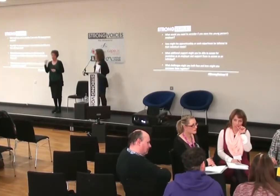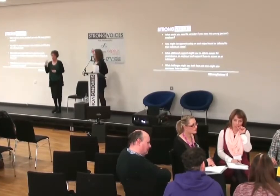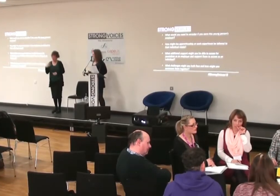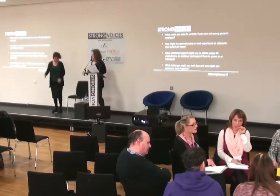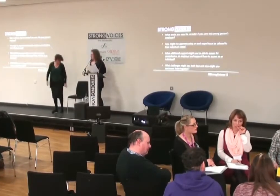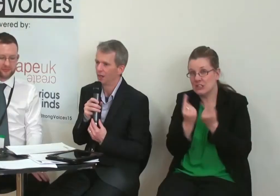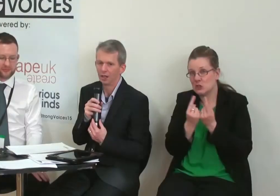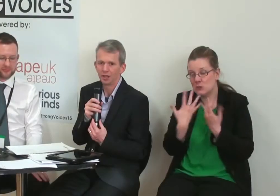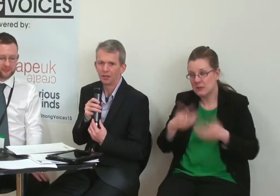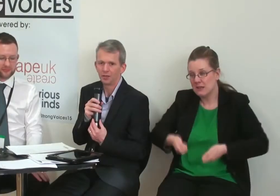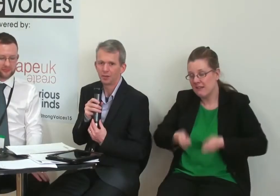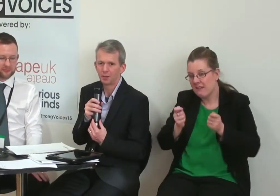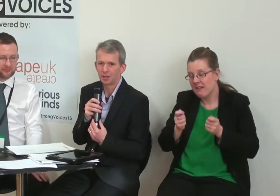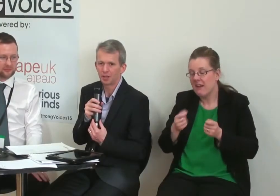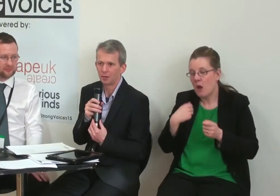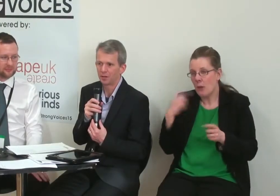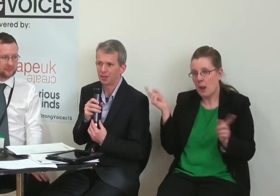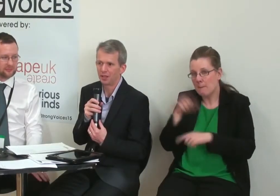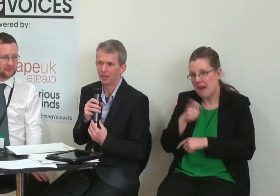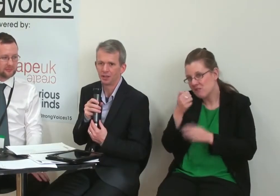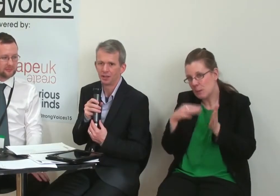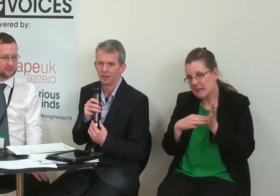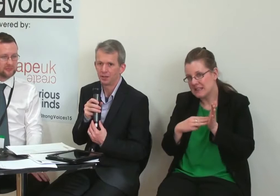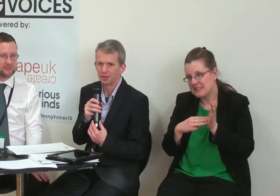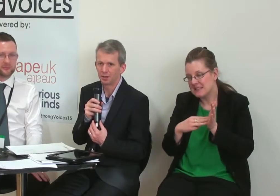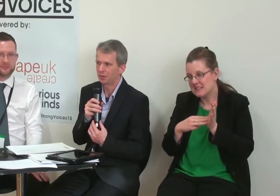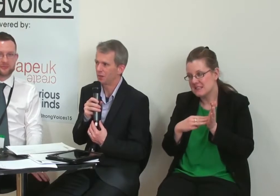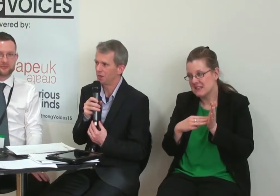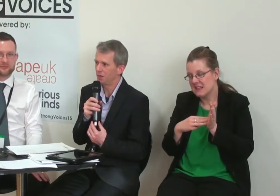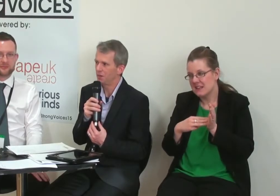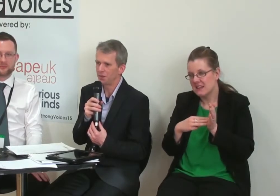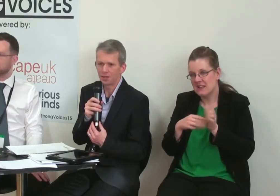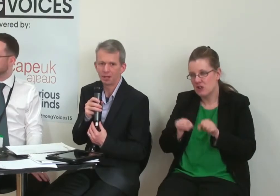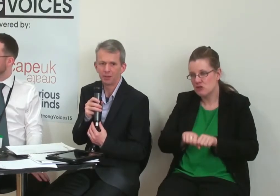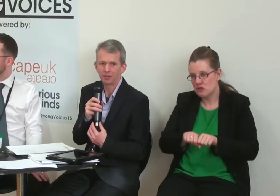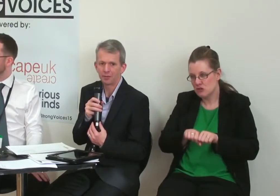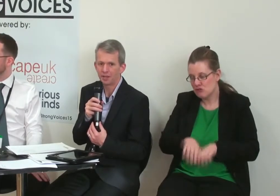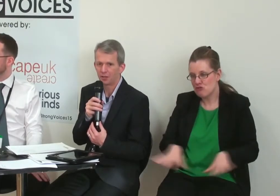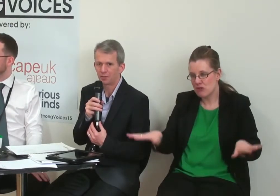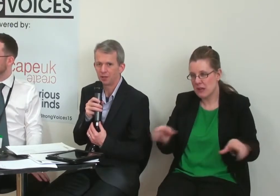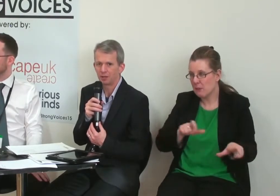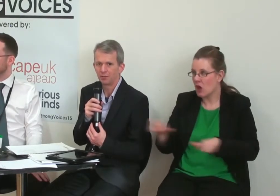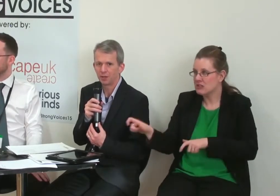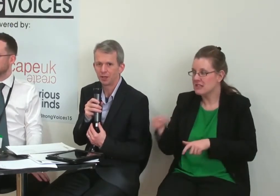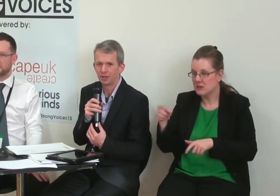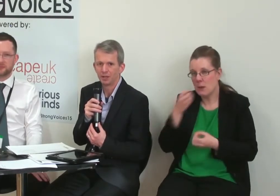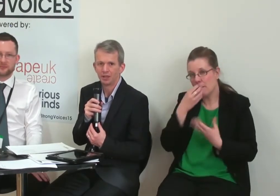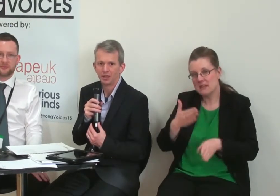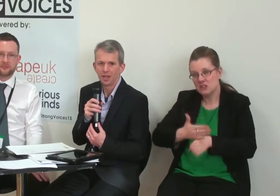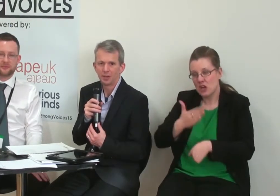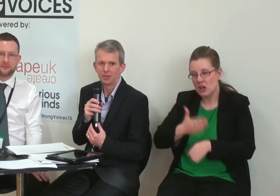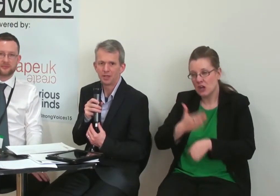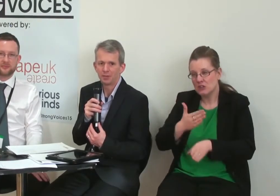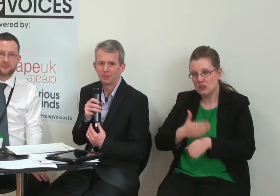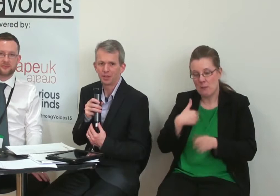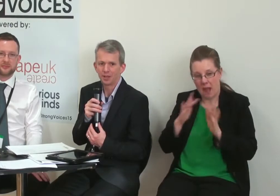and then we'll be back in a few moments' time. Obviously, the stream continues. We have an amazing job being done by